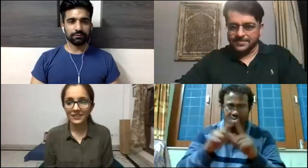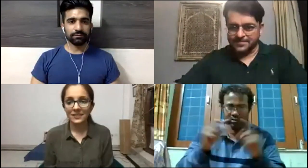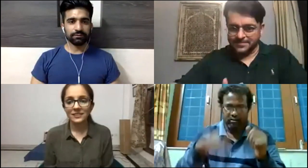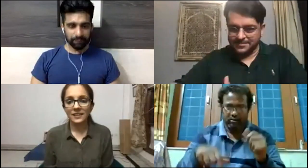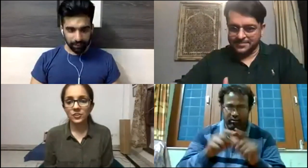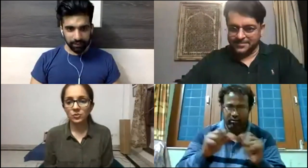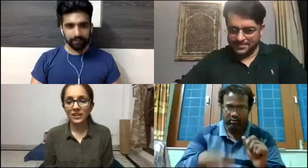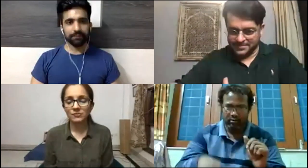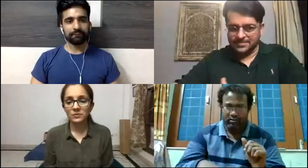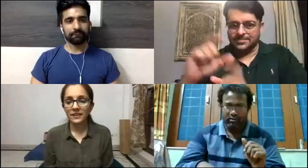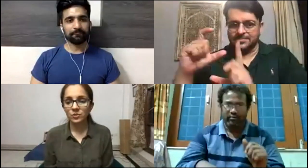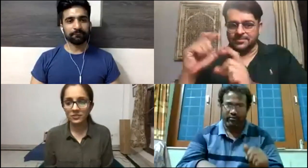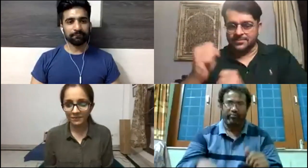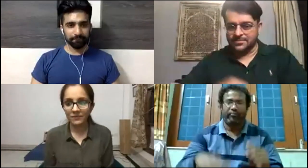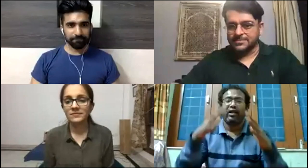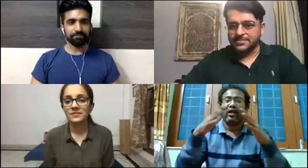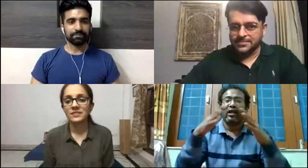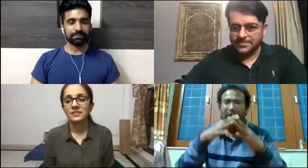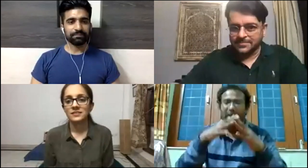Namaste. Thank you. I'm from Dehradun.